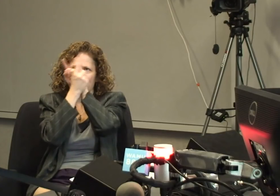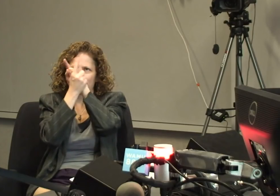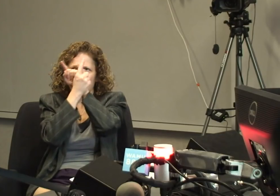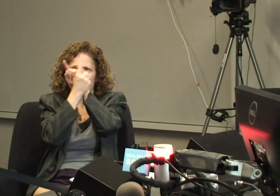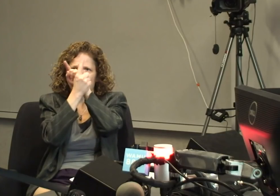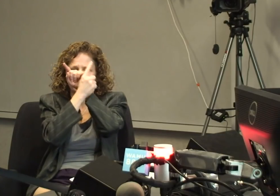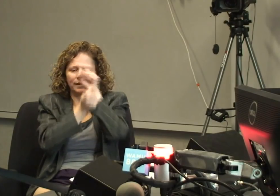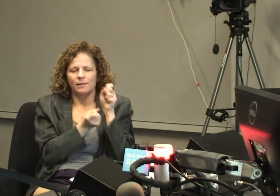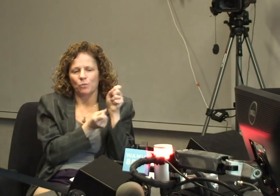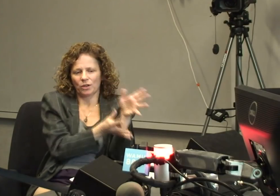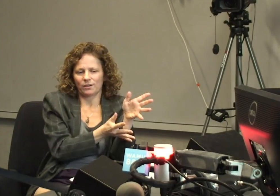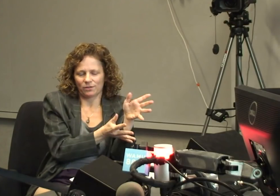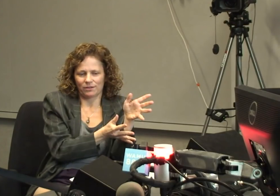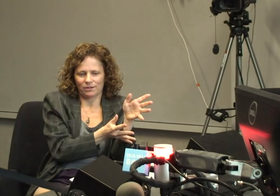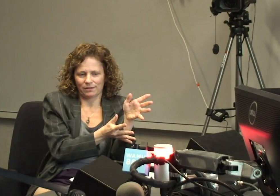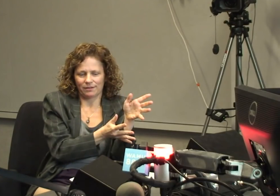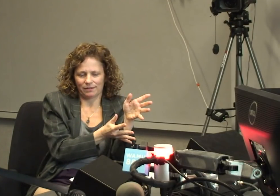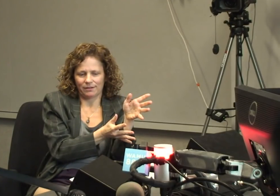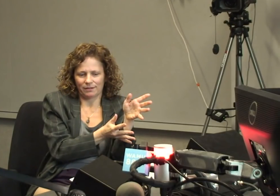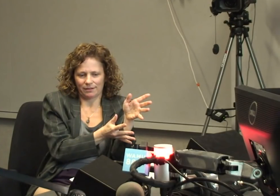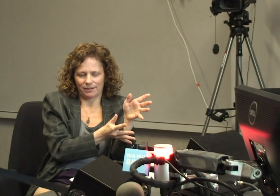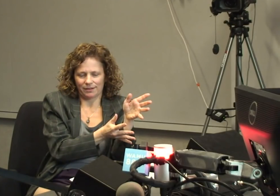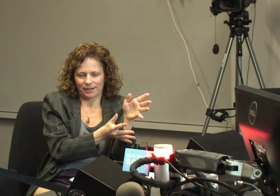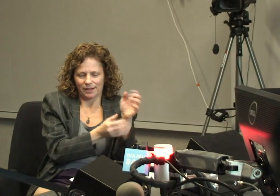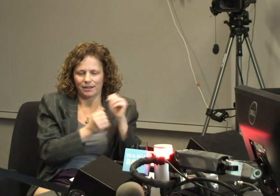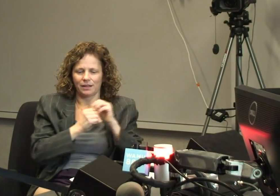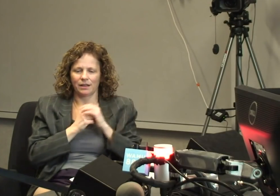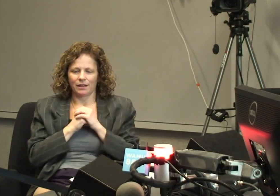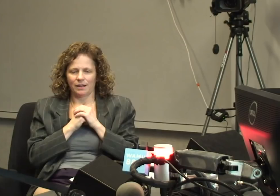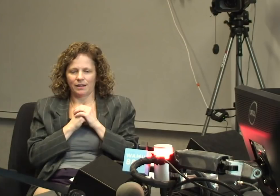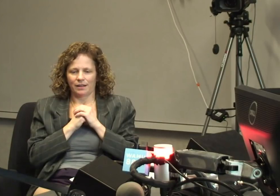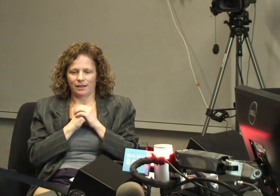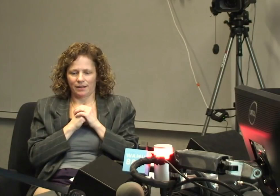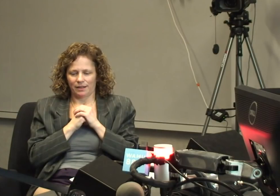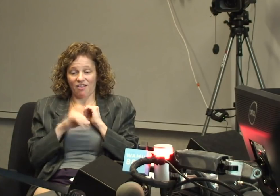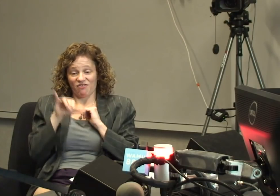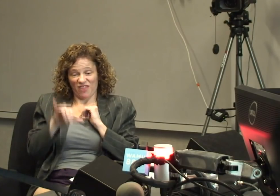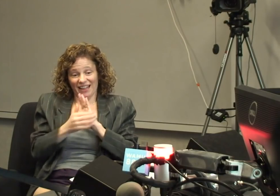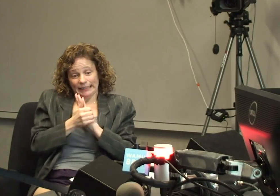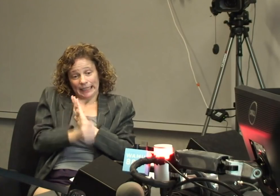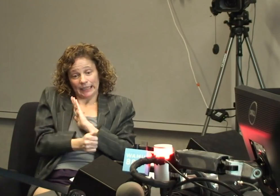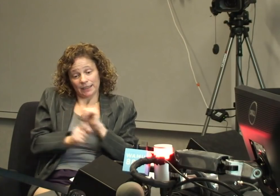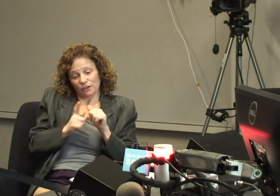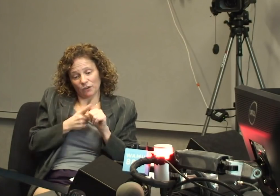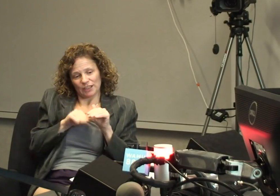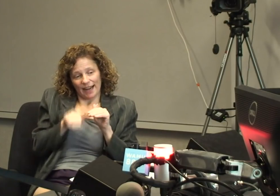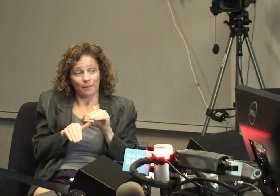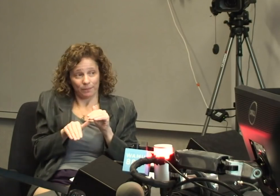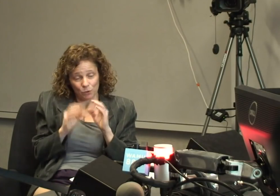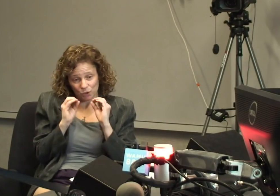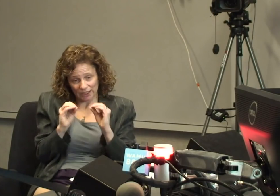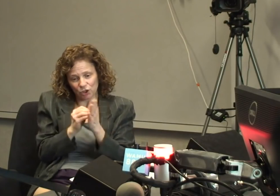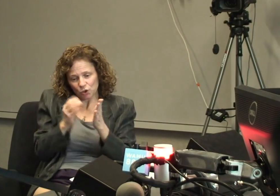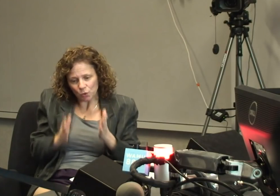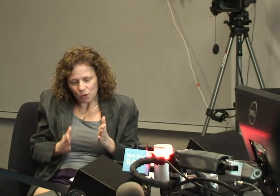its meaning. And then in the way of processing it, able to create meaning in that target language and express that meaning. So that's the